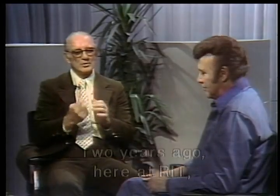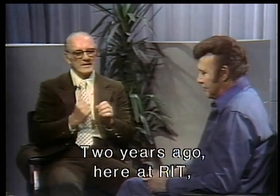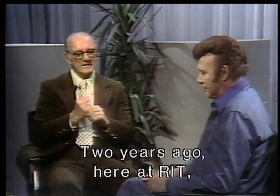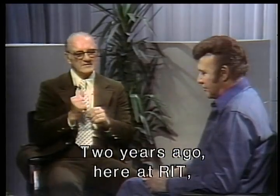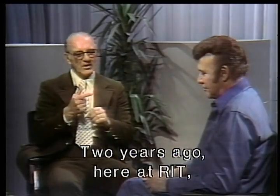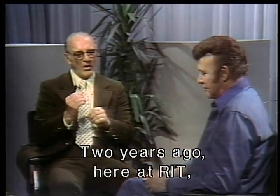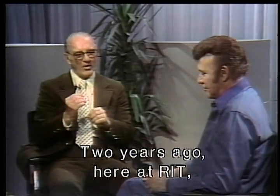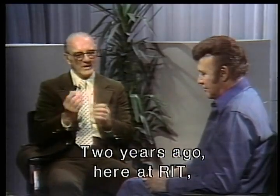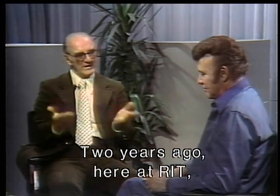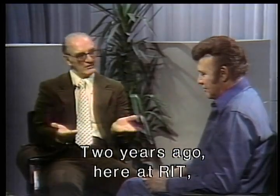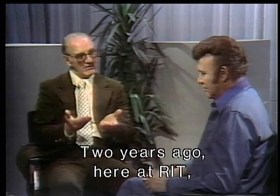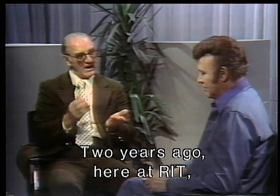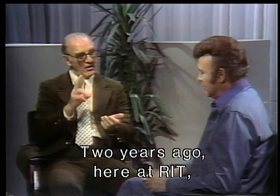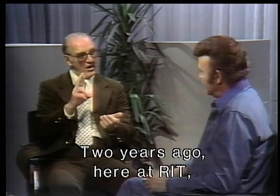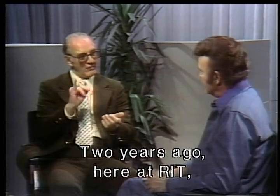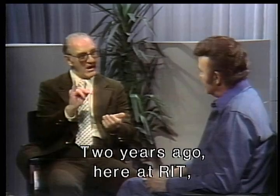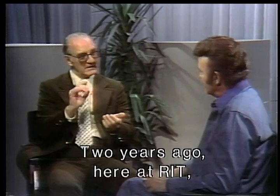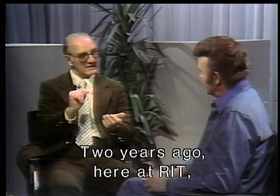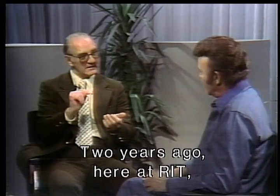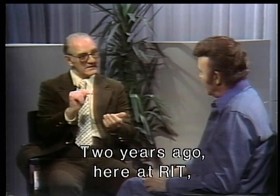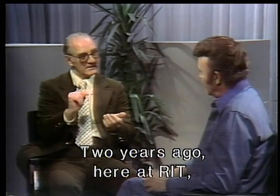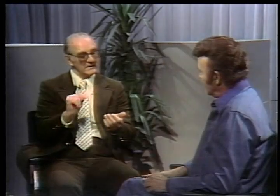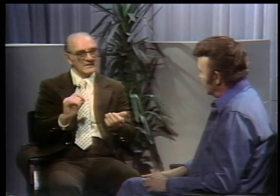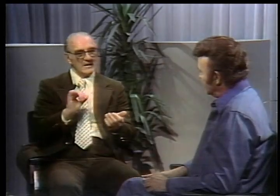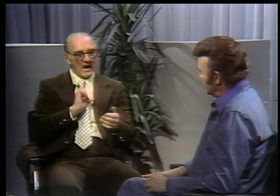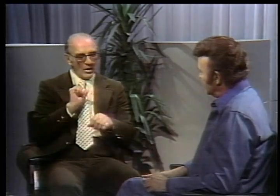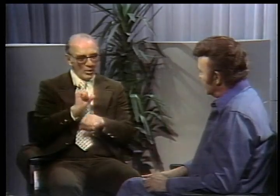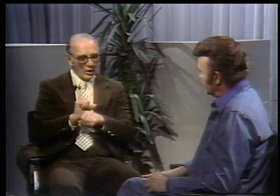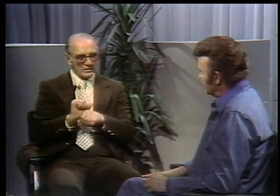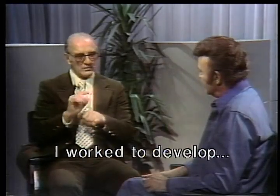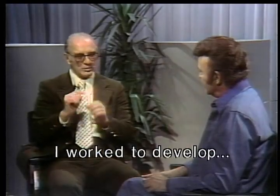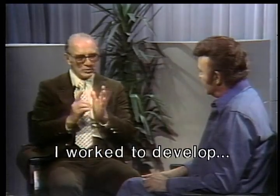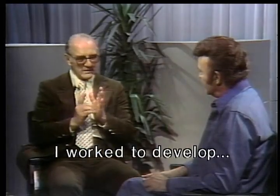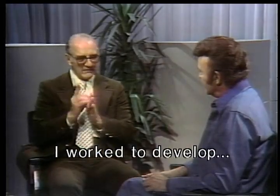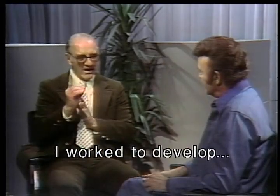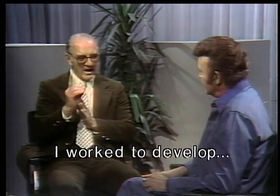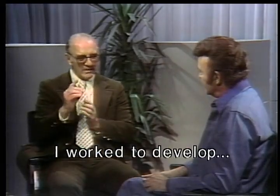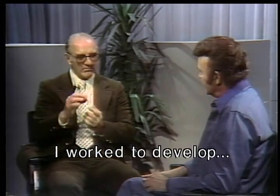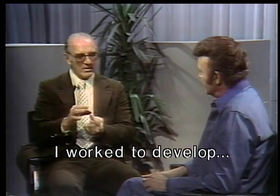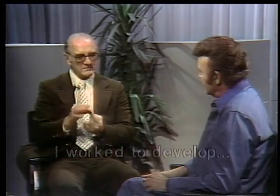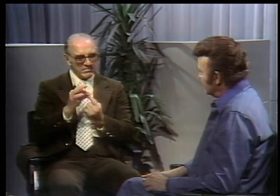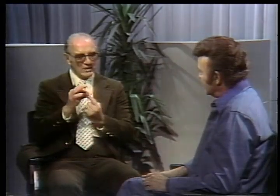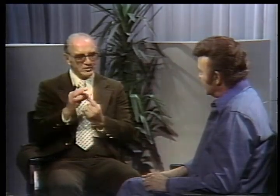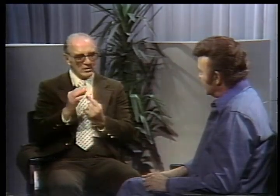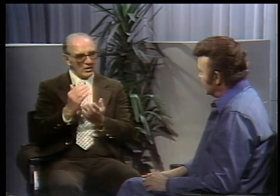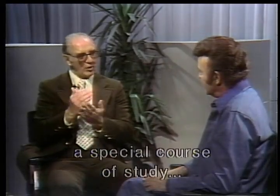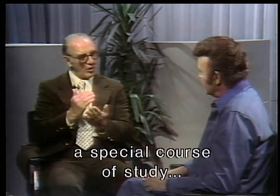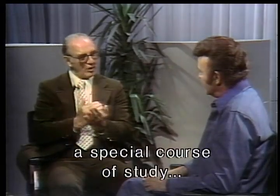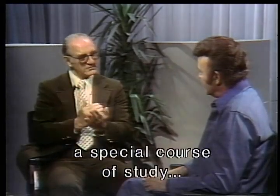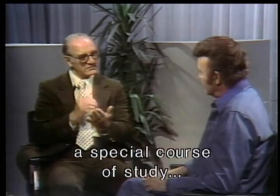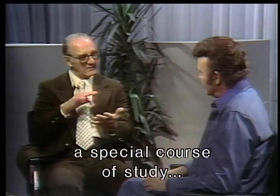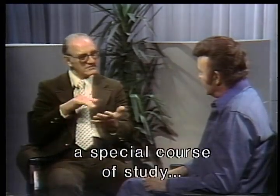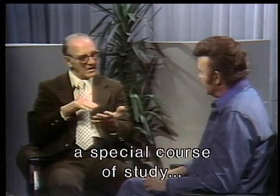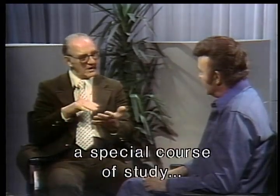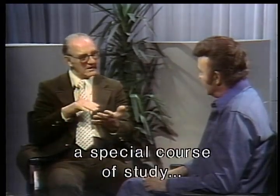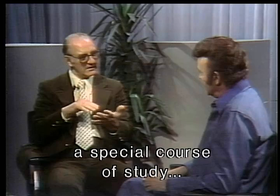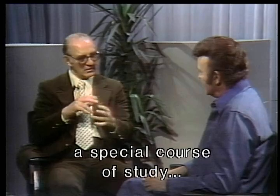2 years ago here at RIT, I worked to develop a special course of study